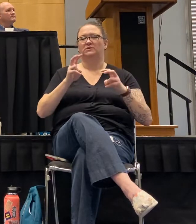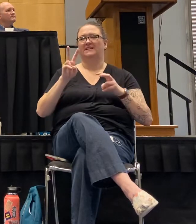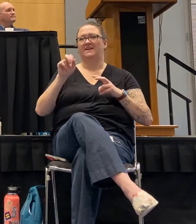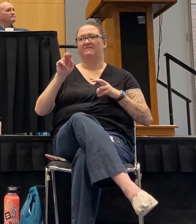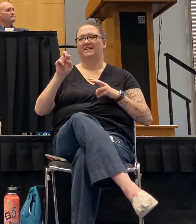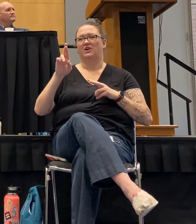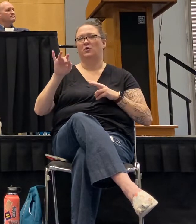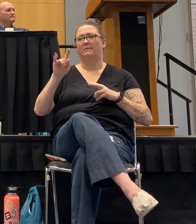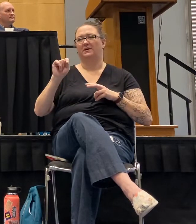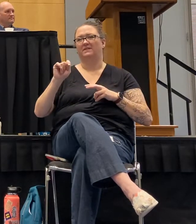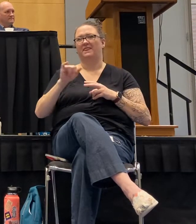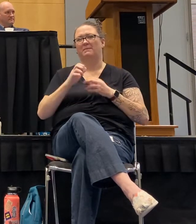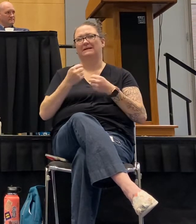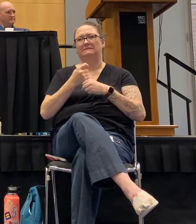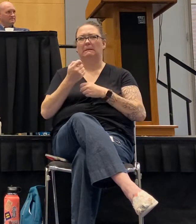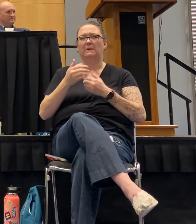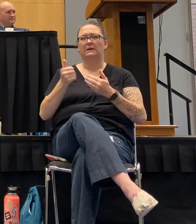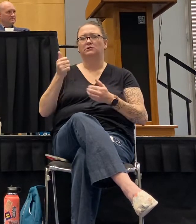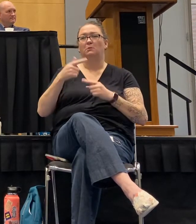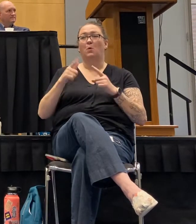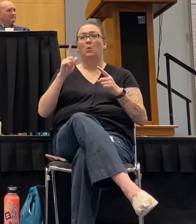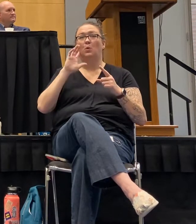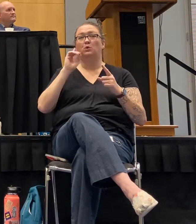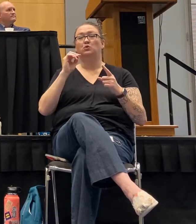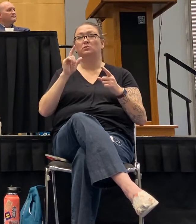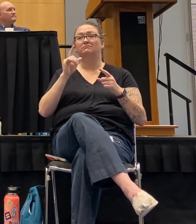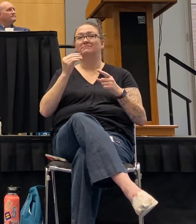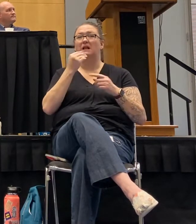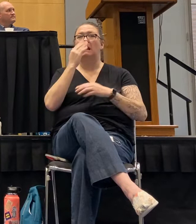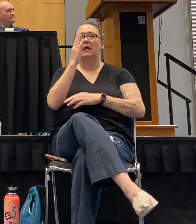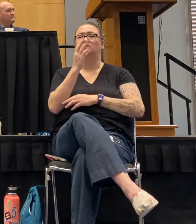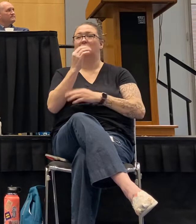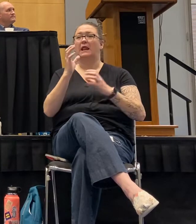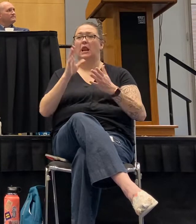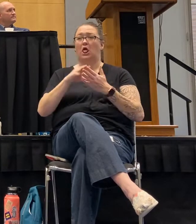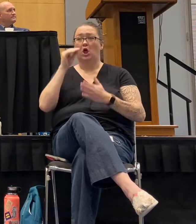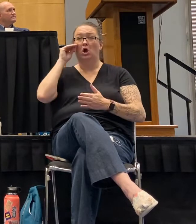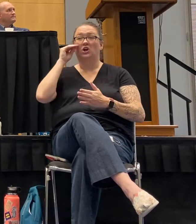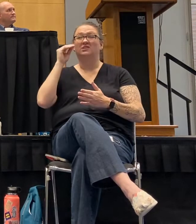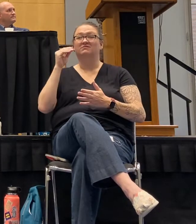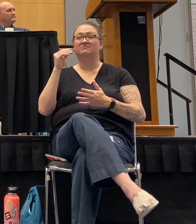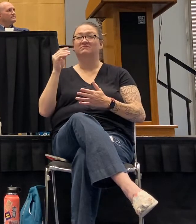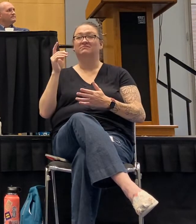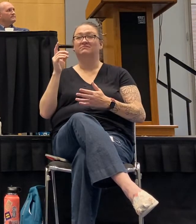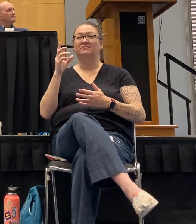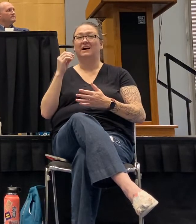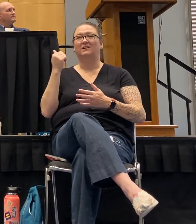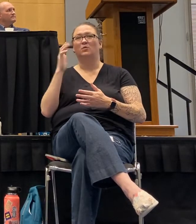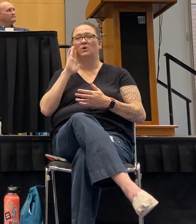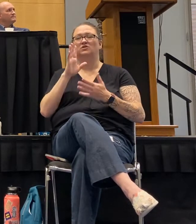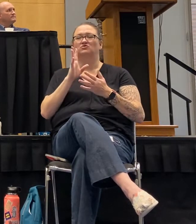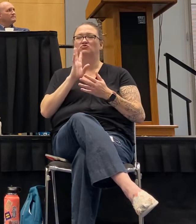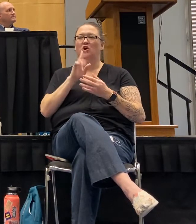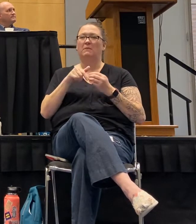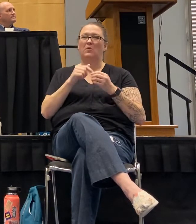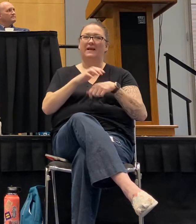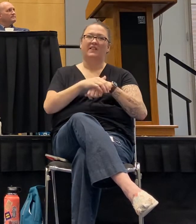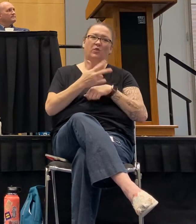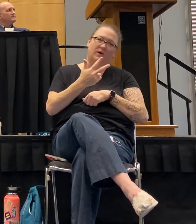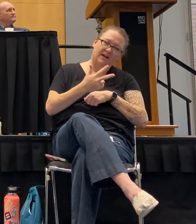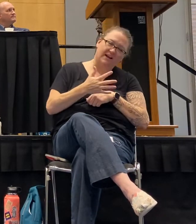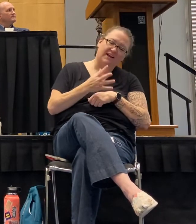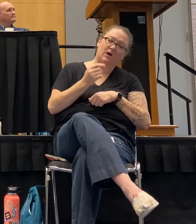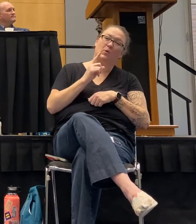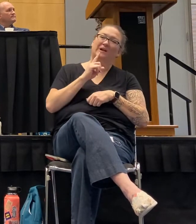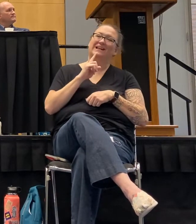it obviously easier. But we're going to do a lunch and learn in a couple weeks, and Rona is going to talk about English 3, and we're going